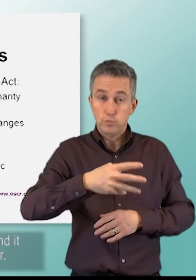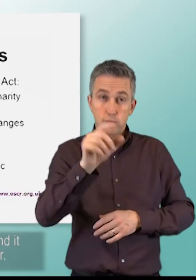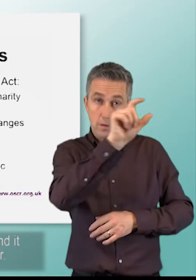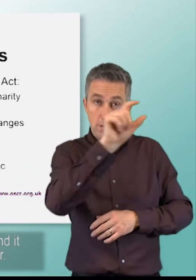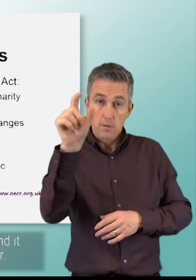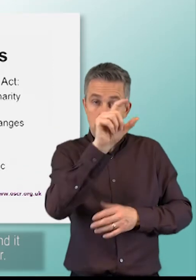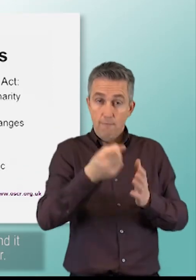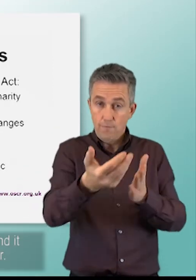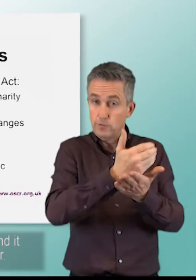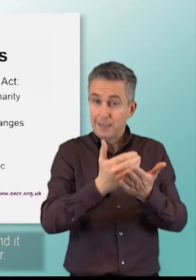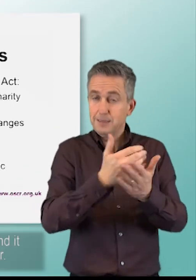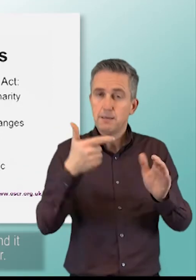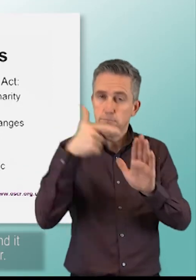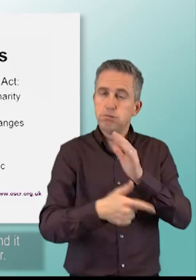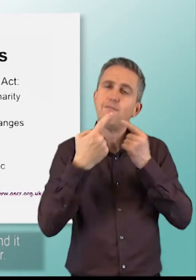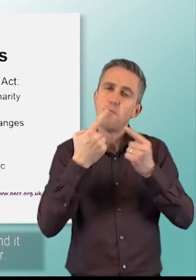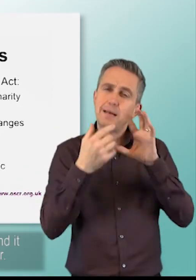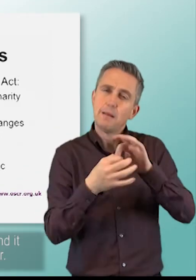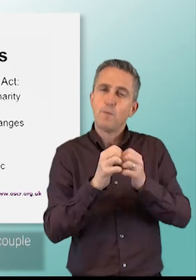menu along the title bar.